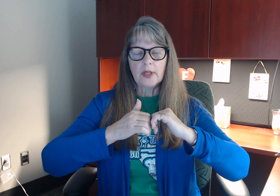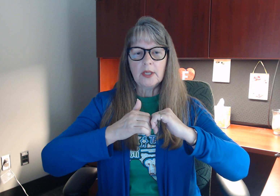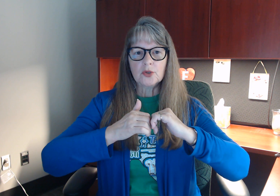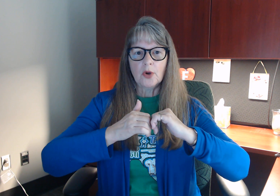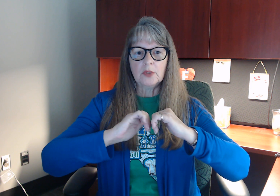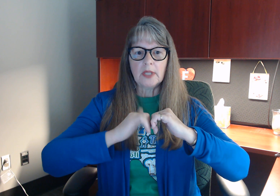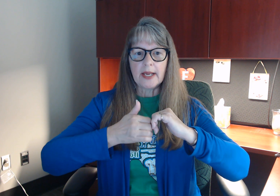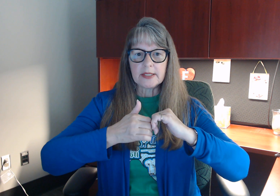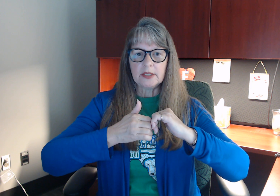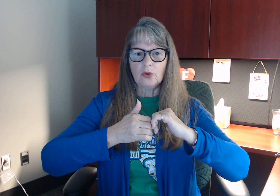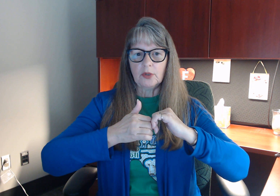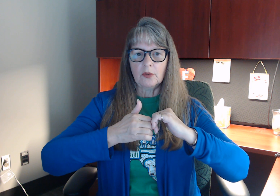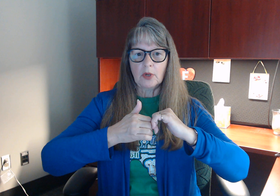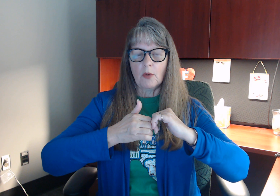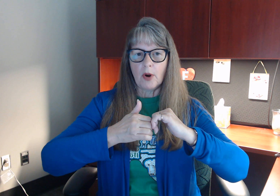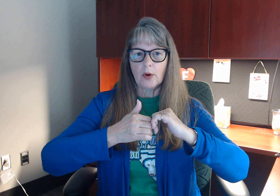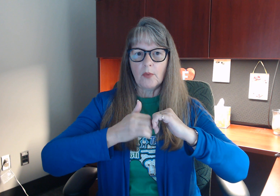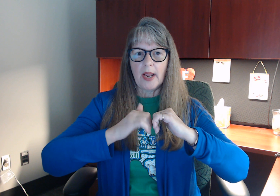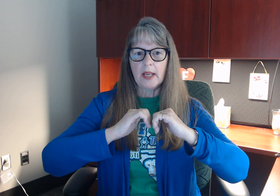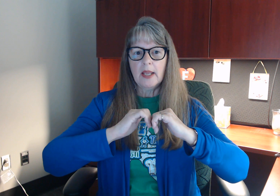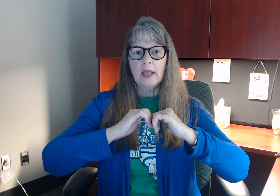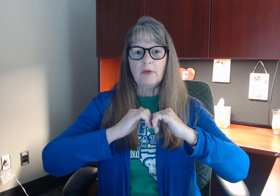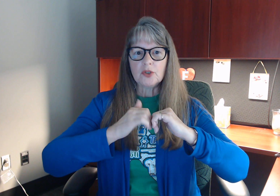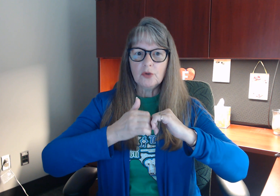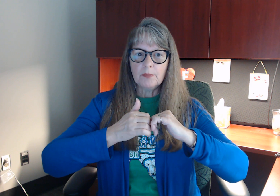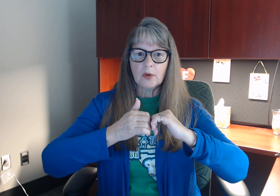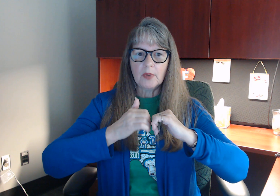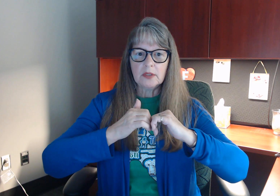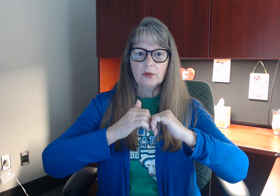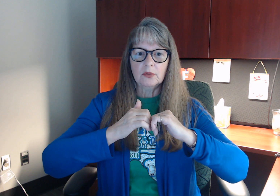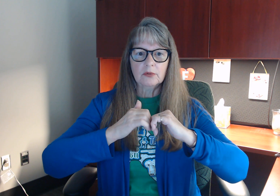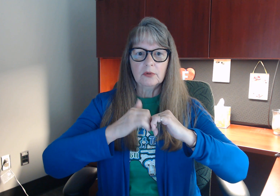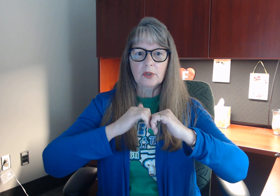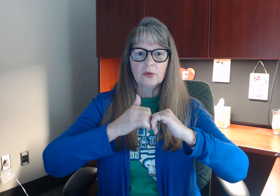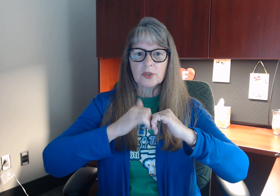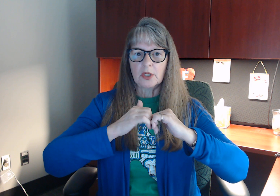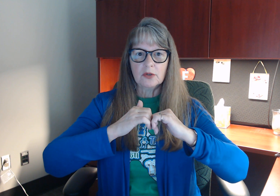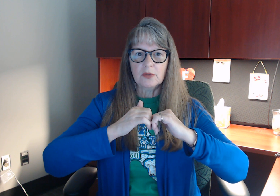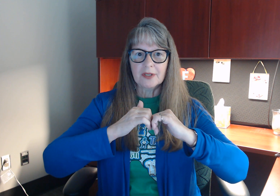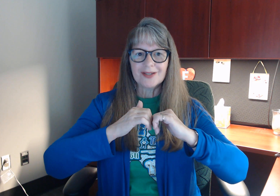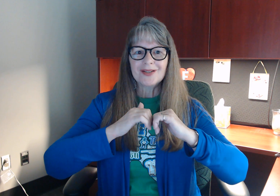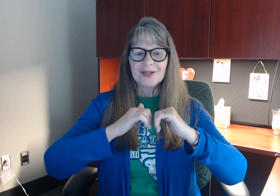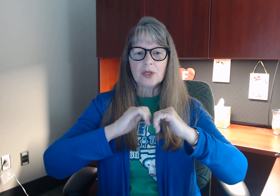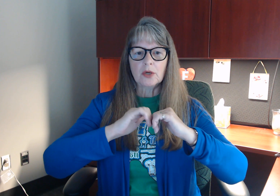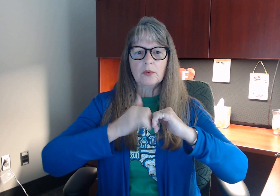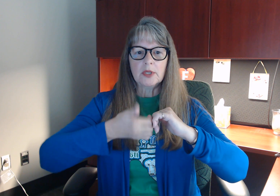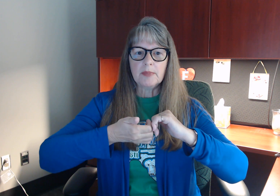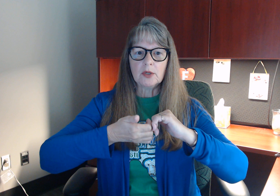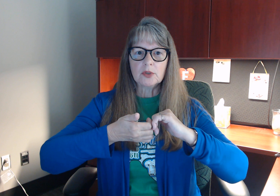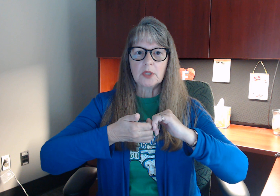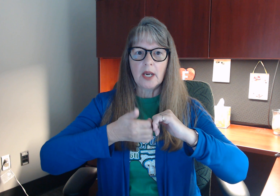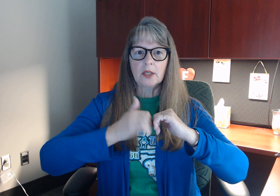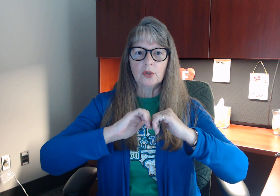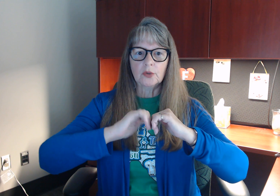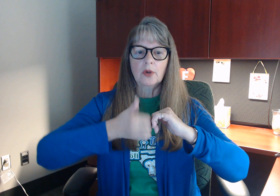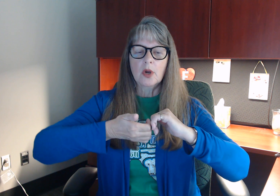get your own little accent. You're only going to go part way. If I show you part way, then you're just going to do this. So it's better to kind of learn